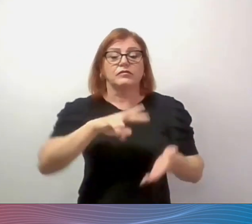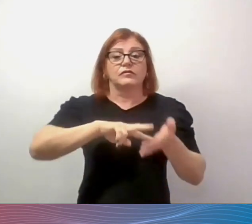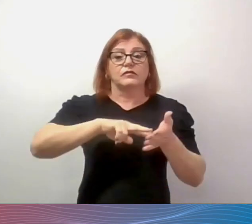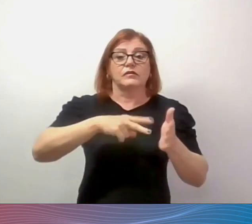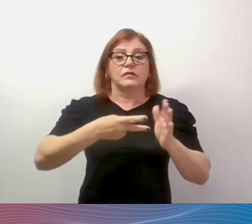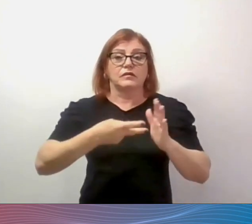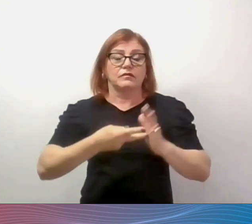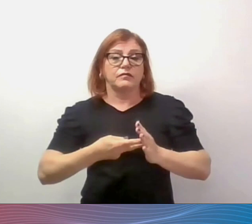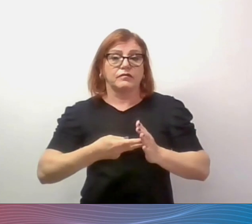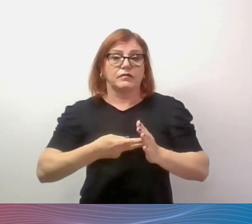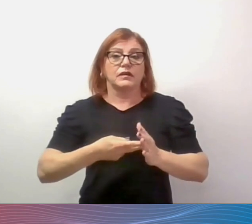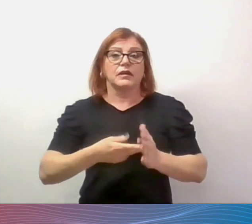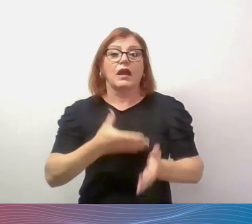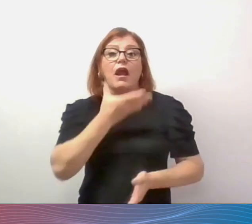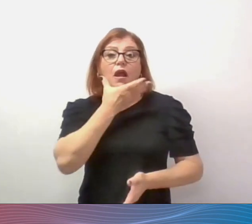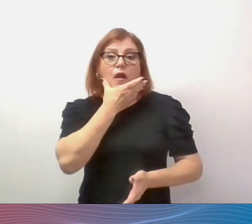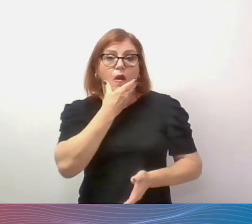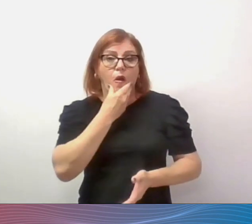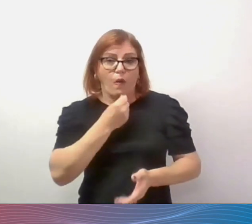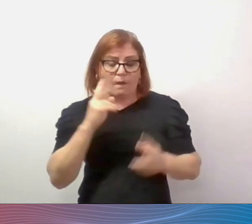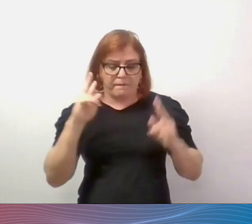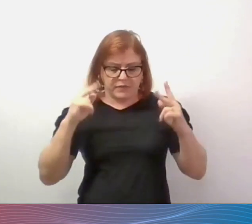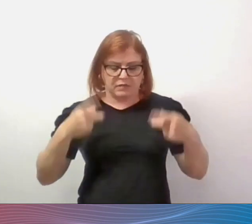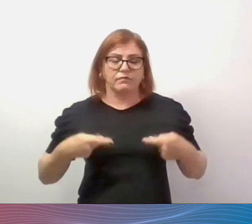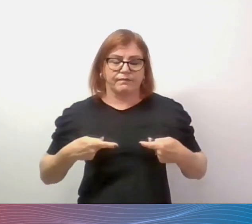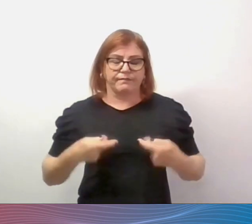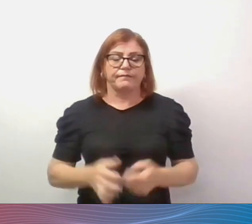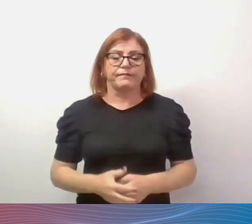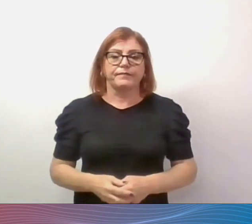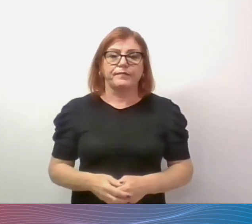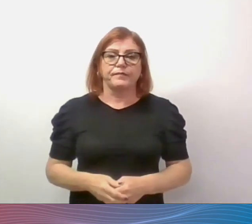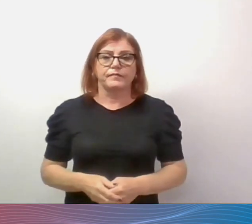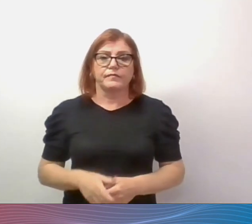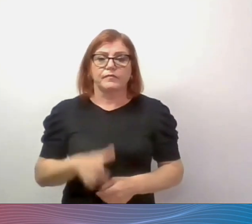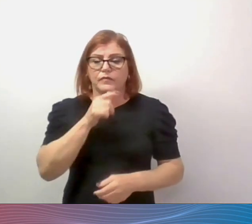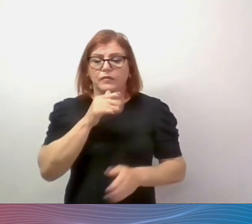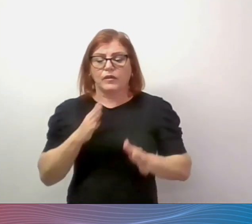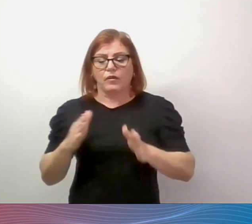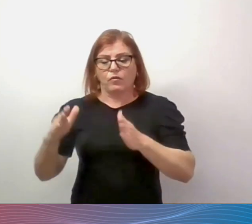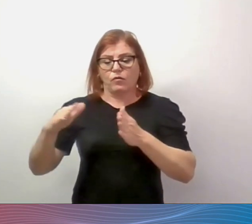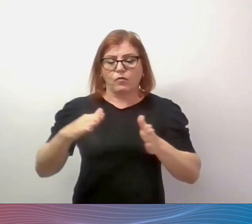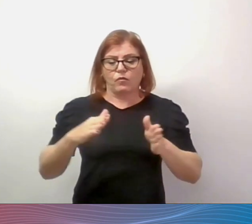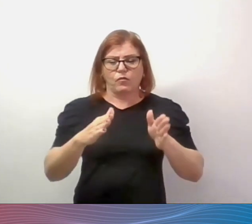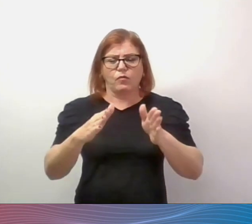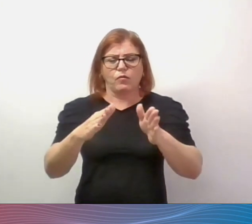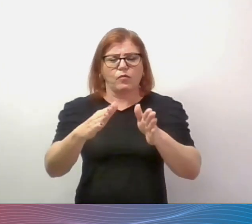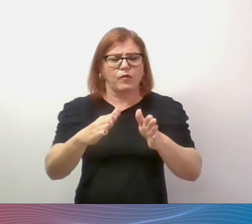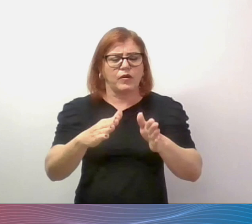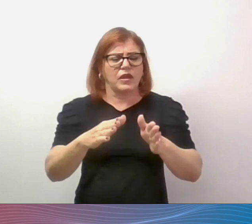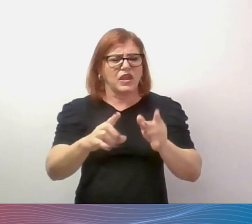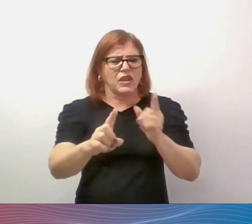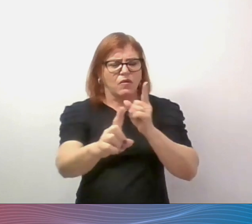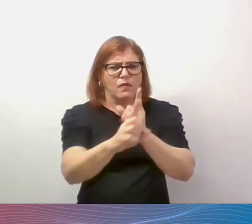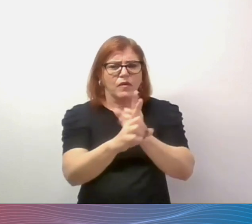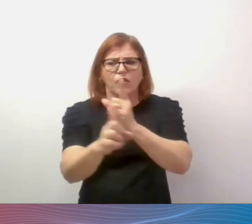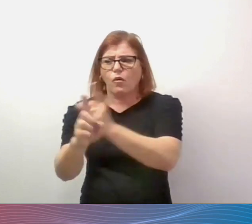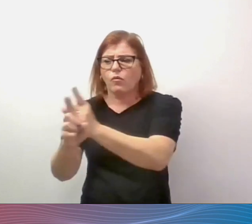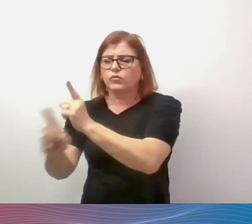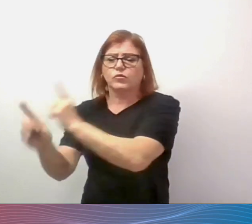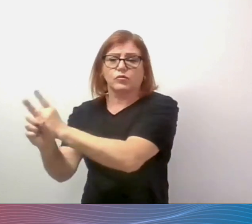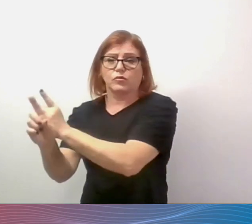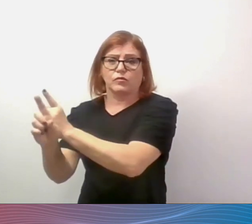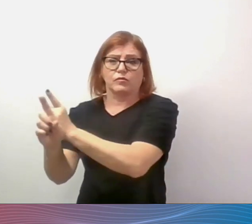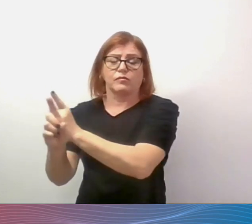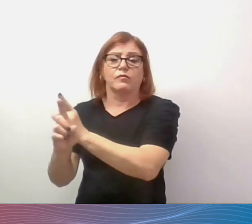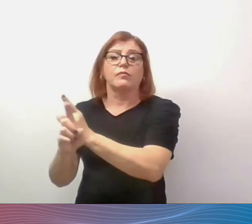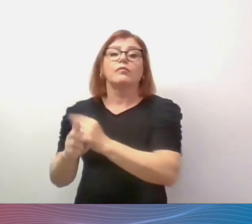it refers to creation and to man. Então esse rio veio alcançar o homem nas suas quatro direções. So this river